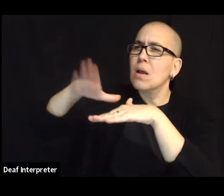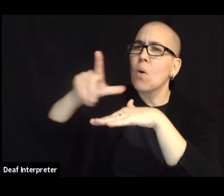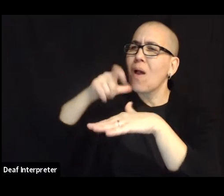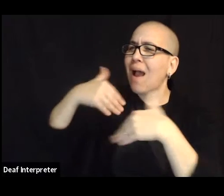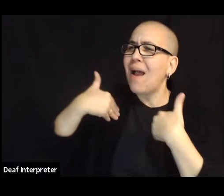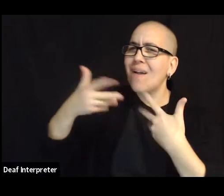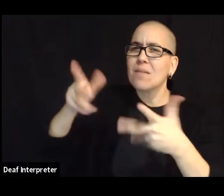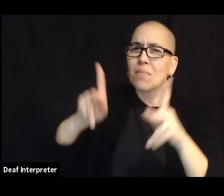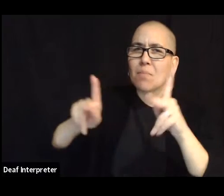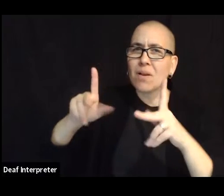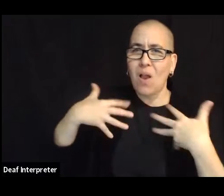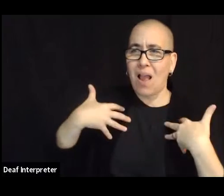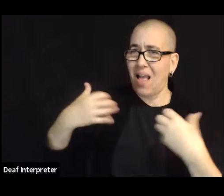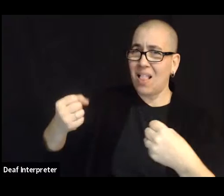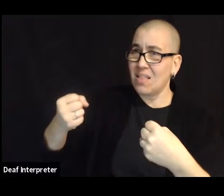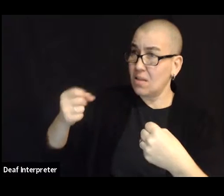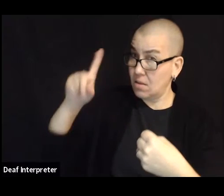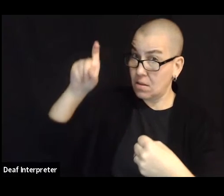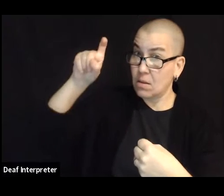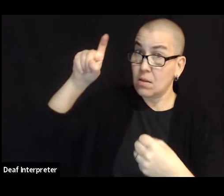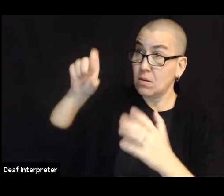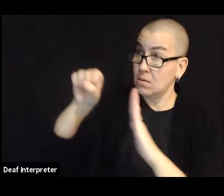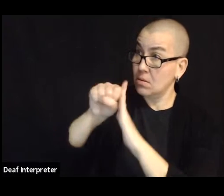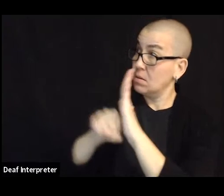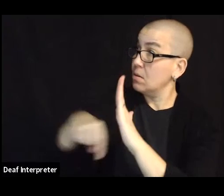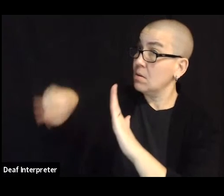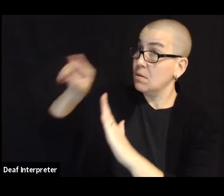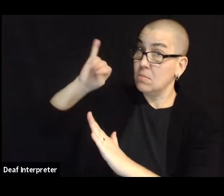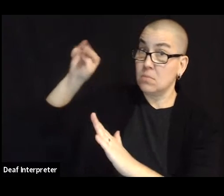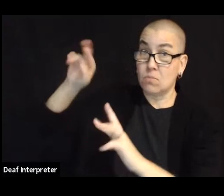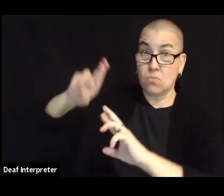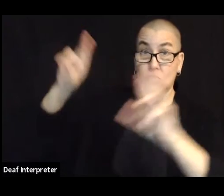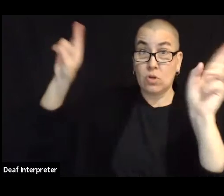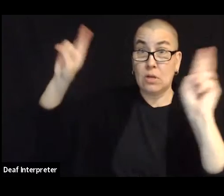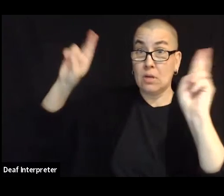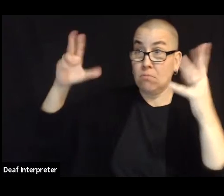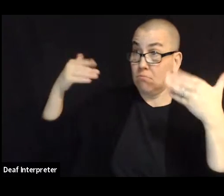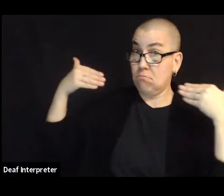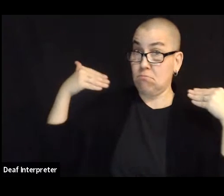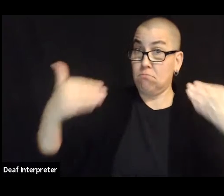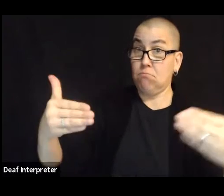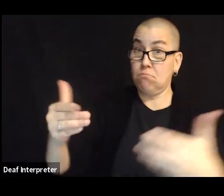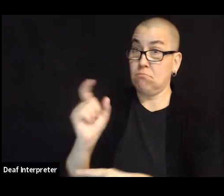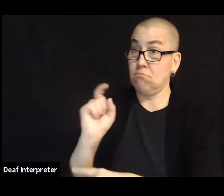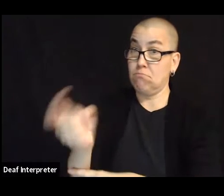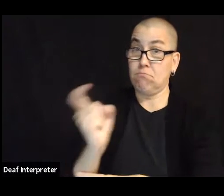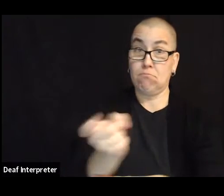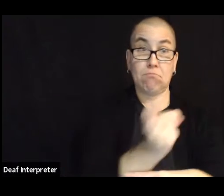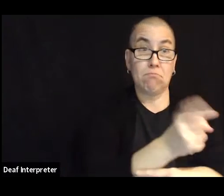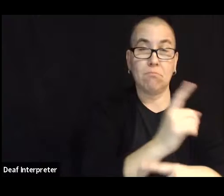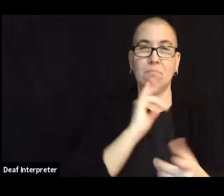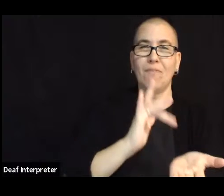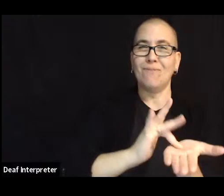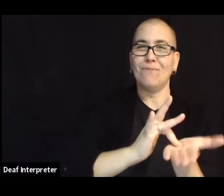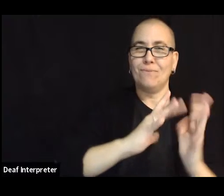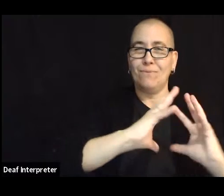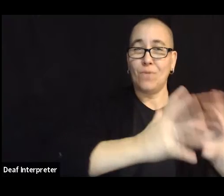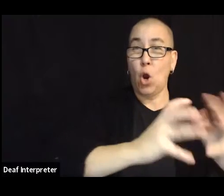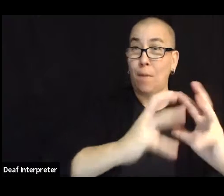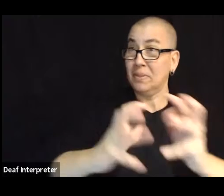to, pharmacy vaccinations and mass vaccination sites as they suggested today?